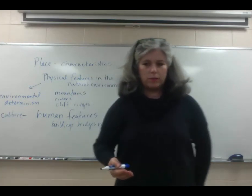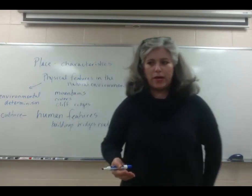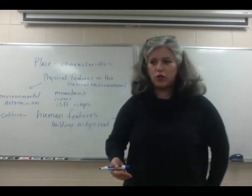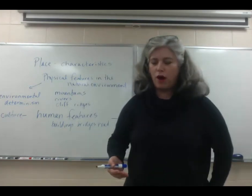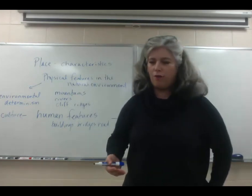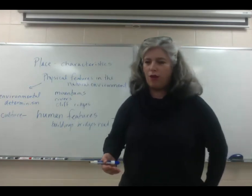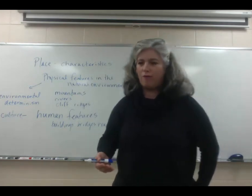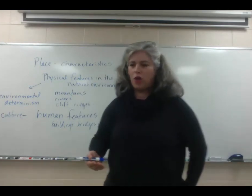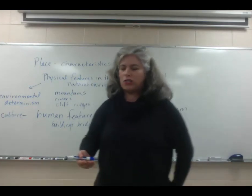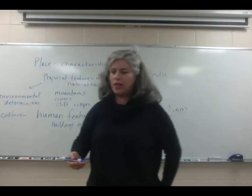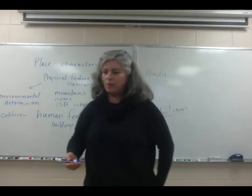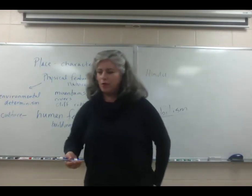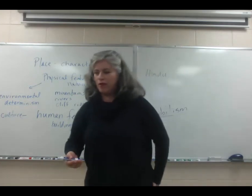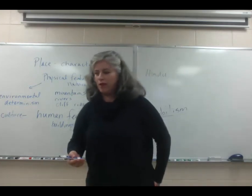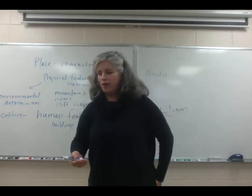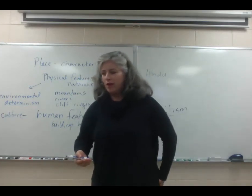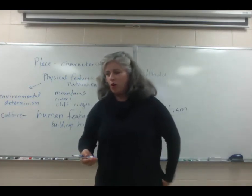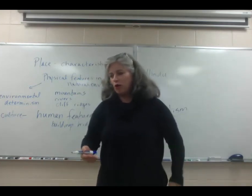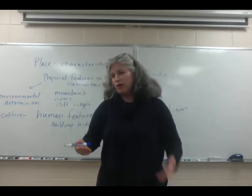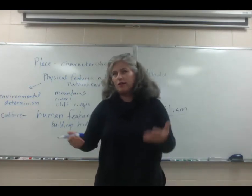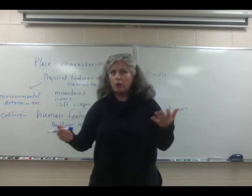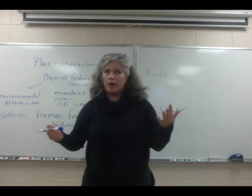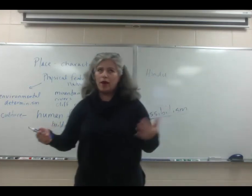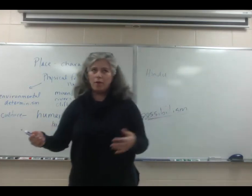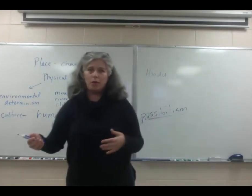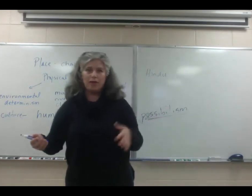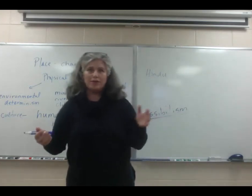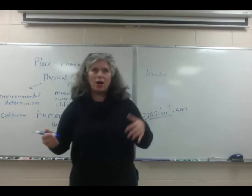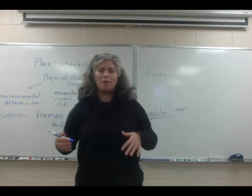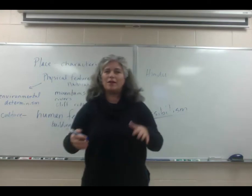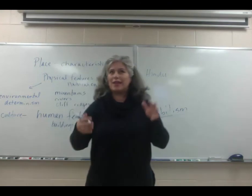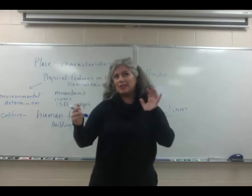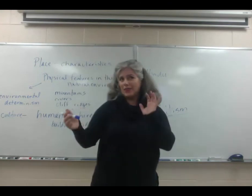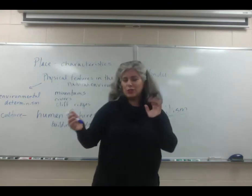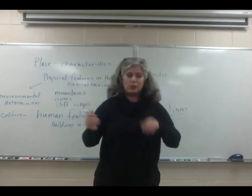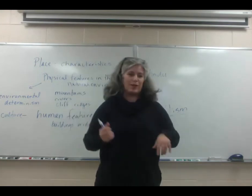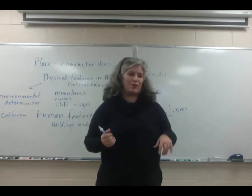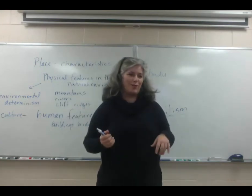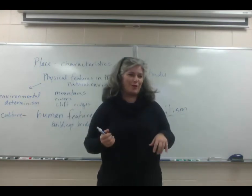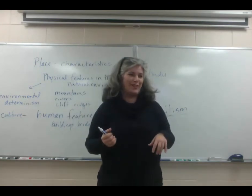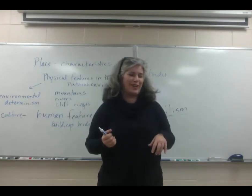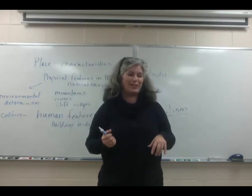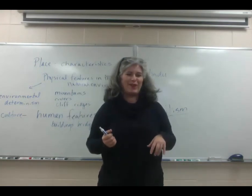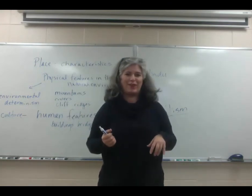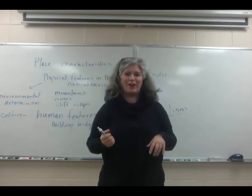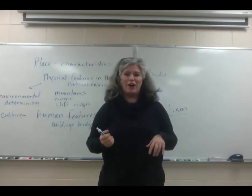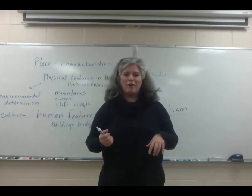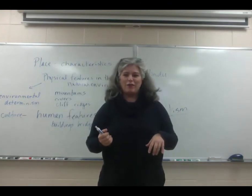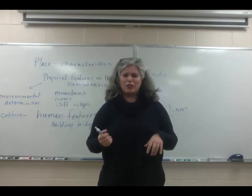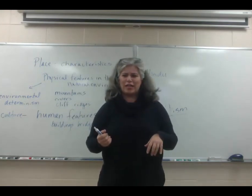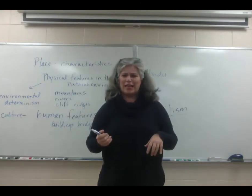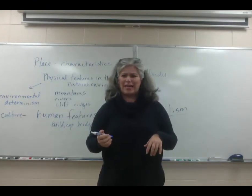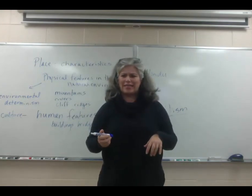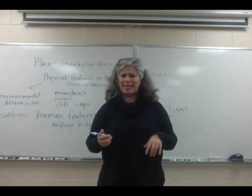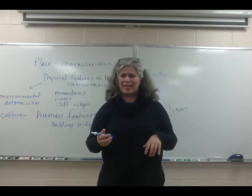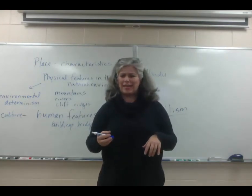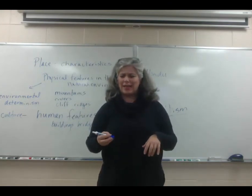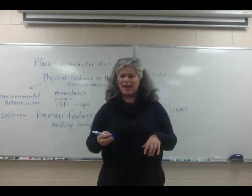space travel. Have y'all seen the movie? Or a little bit. I mean, we didn't talk about science fiction space travel. We talked about the Virgin Atlantic